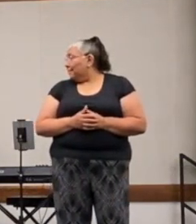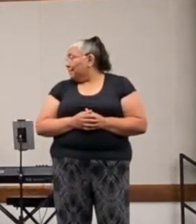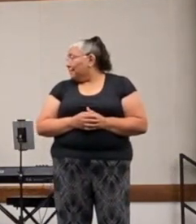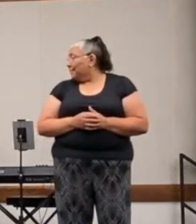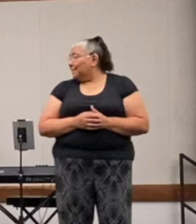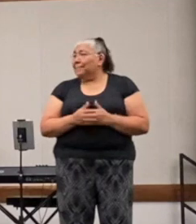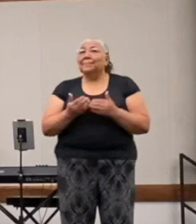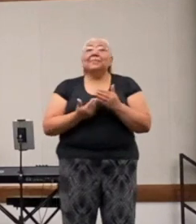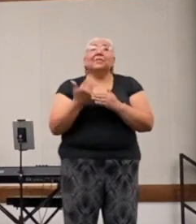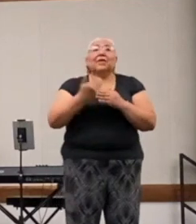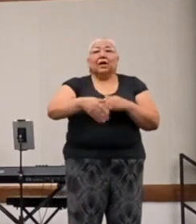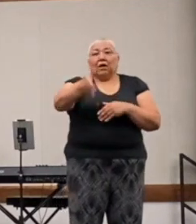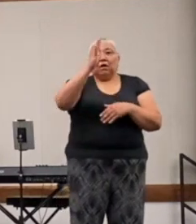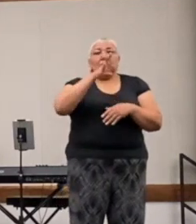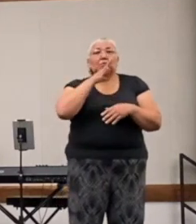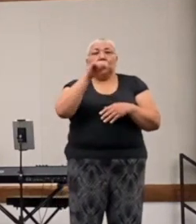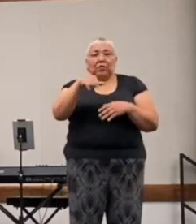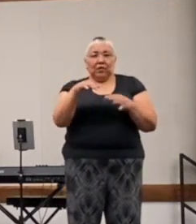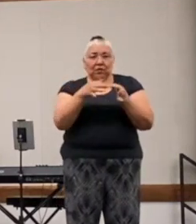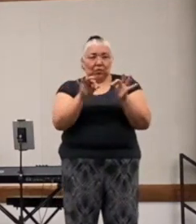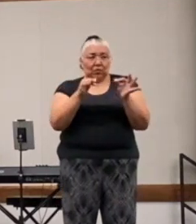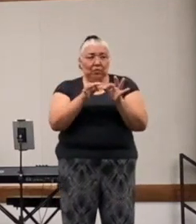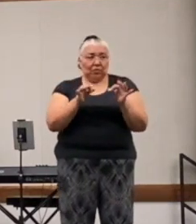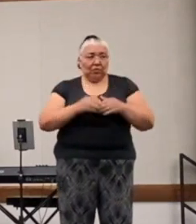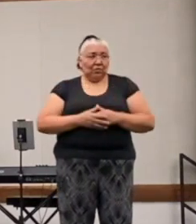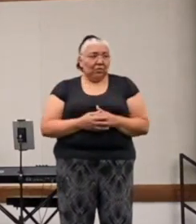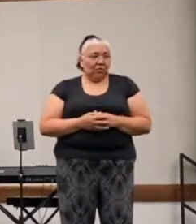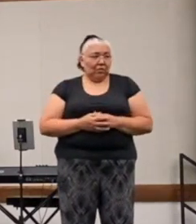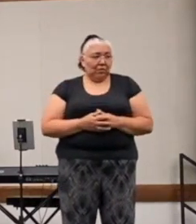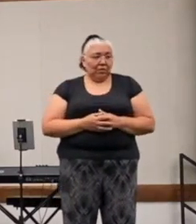Then God spoke these words.